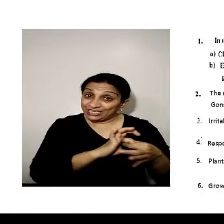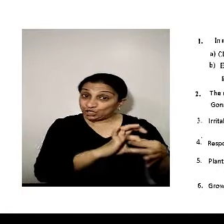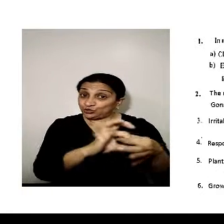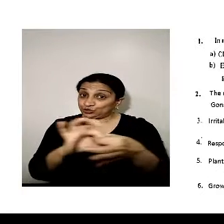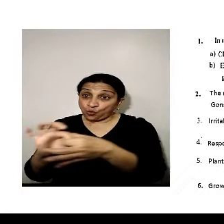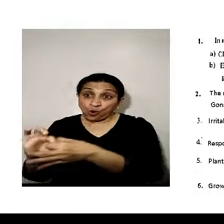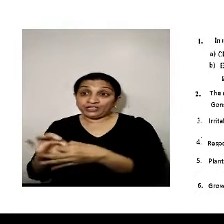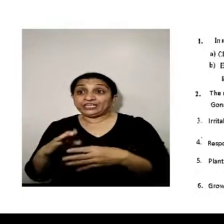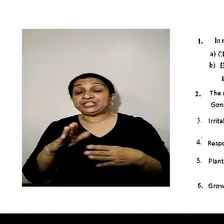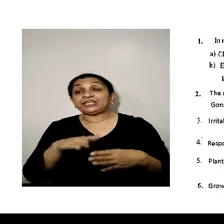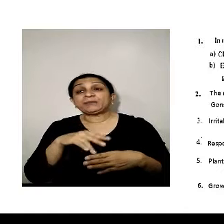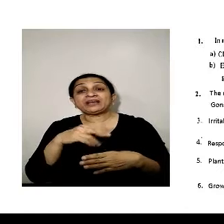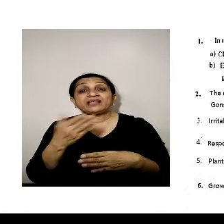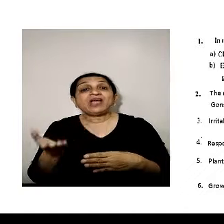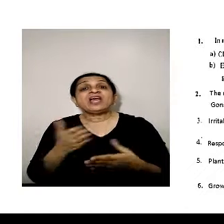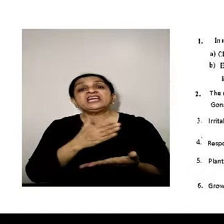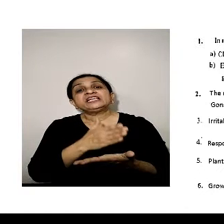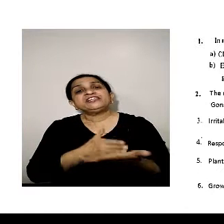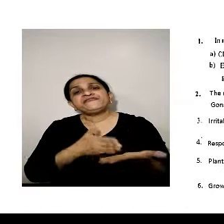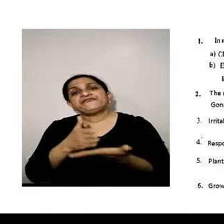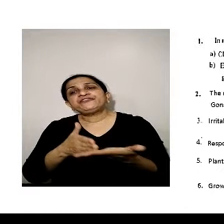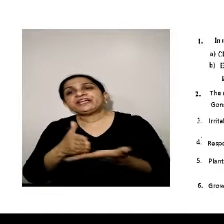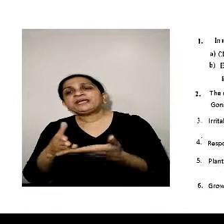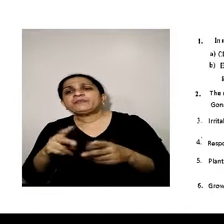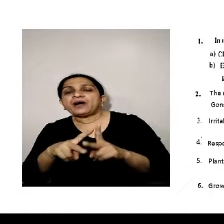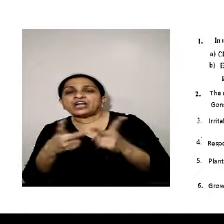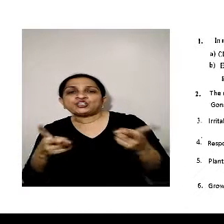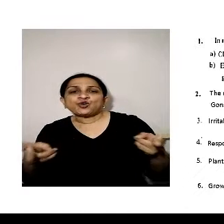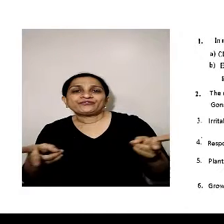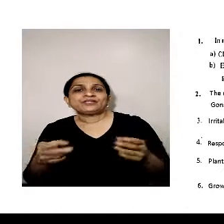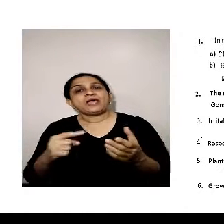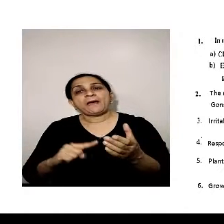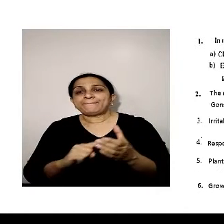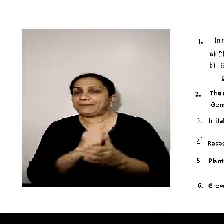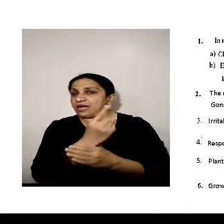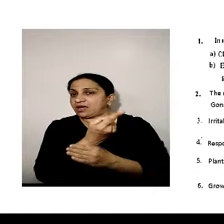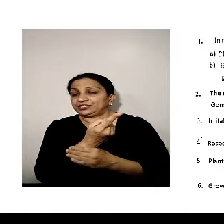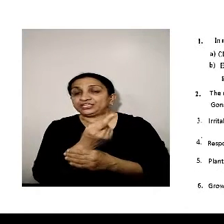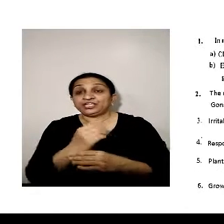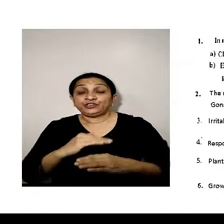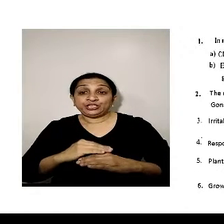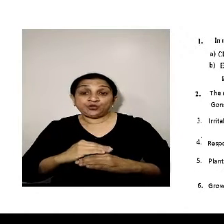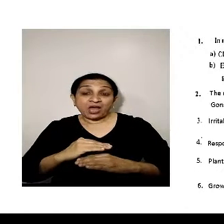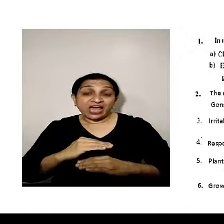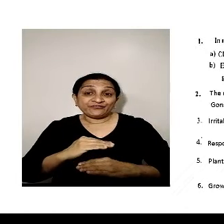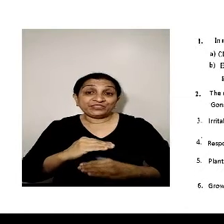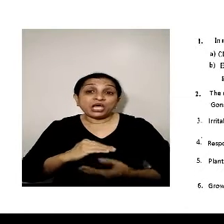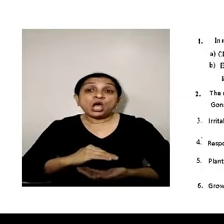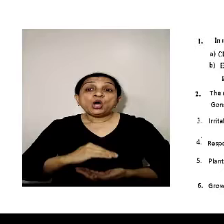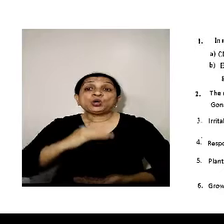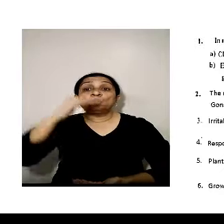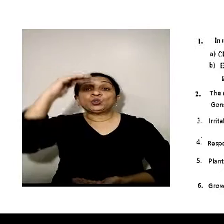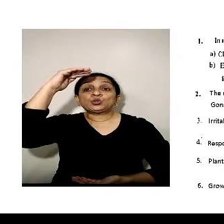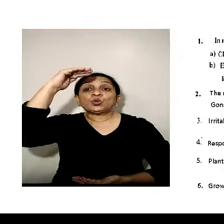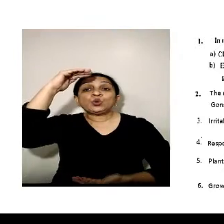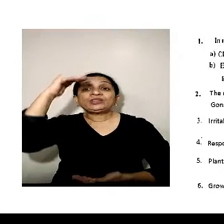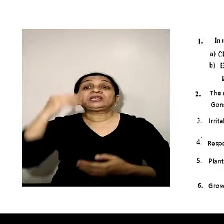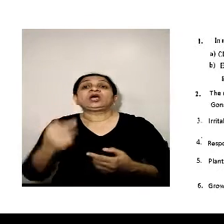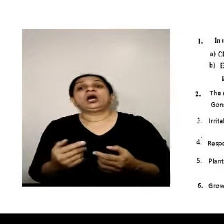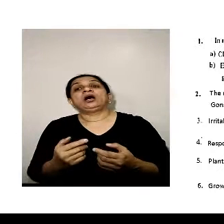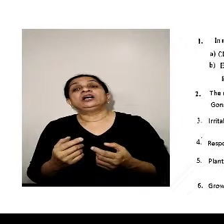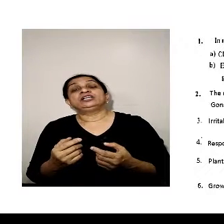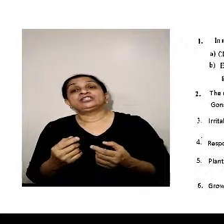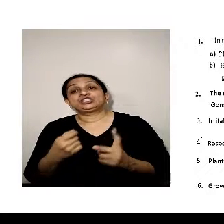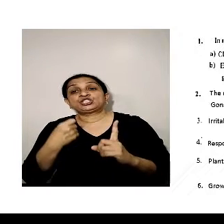coordination among the different parts of the plant. Then you have the